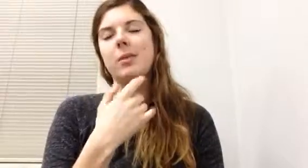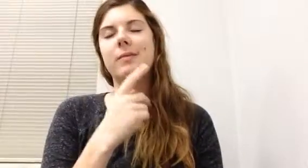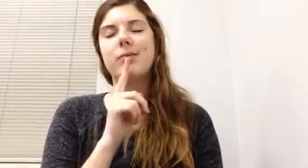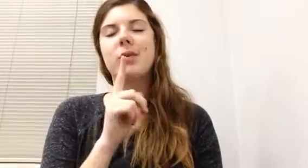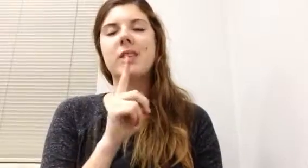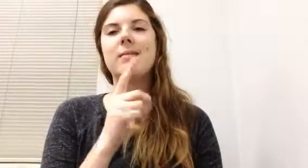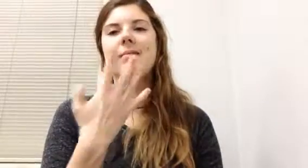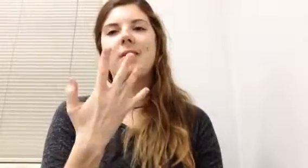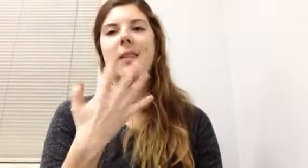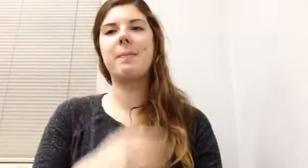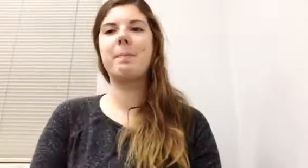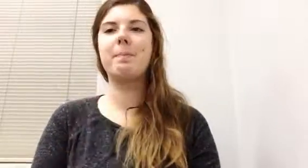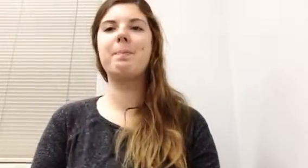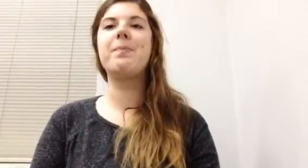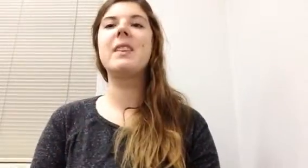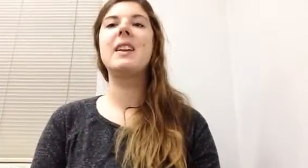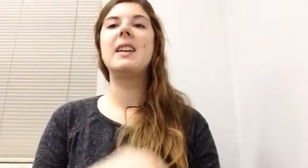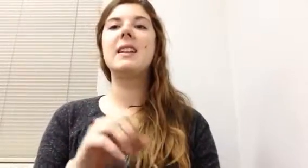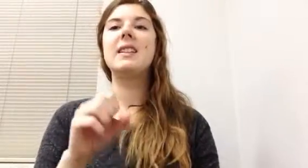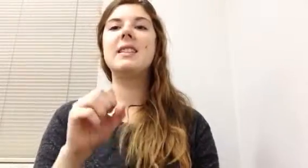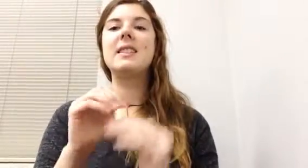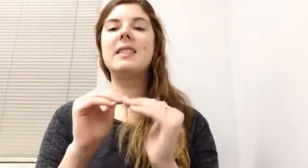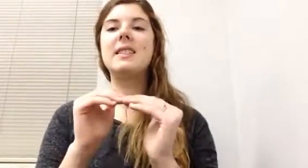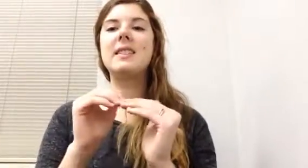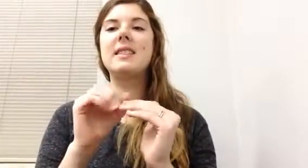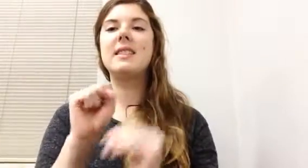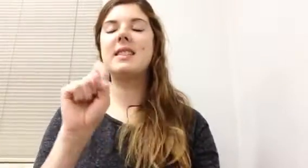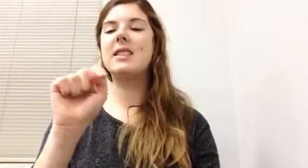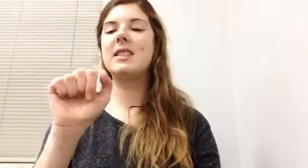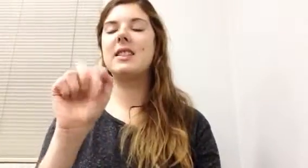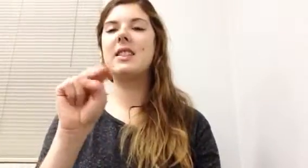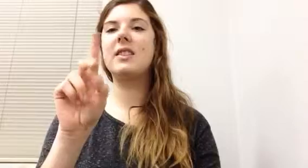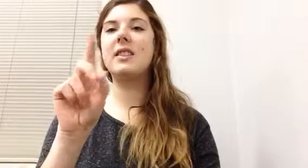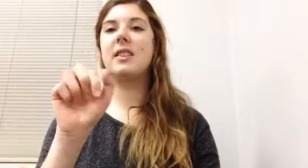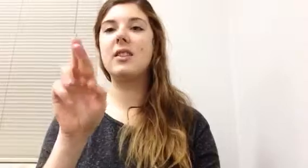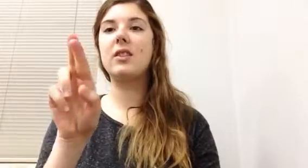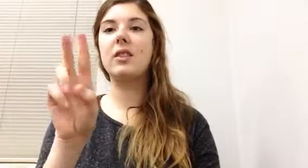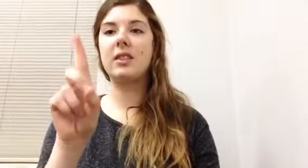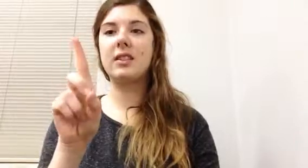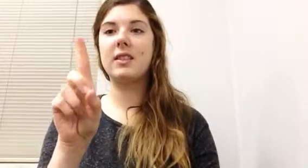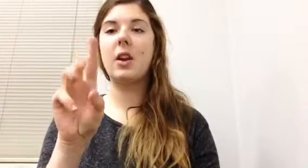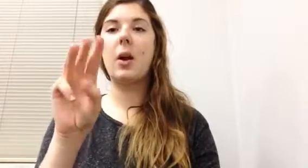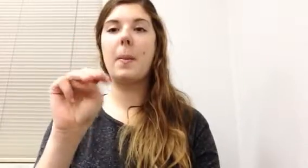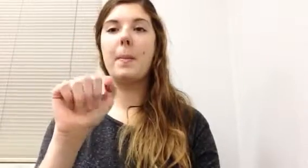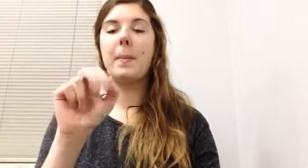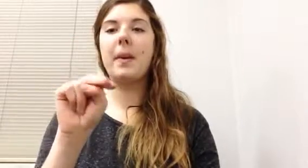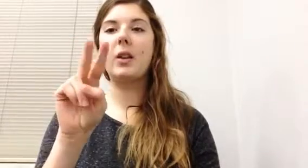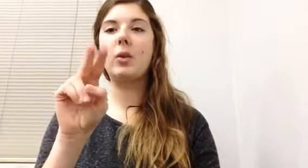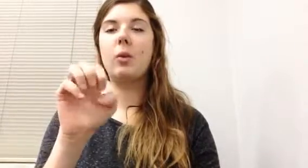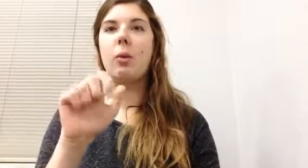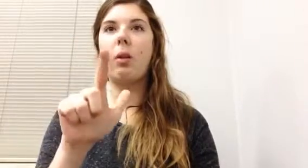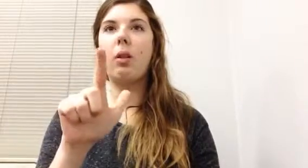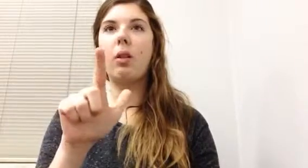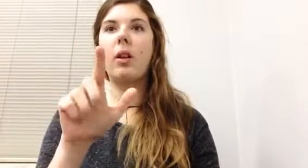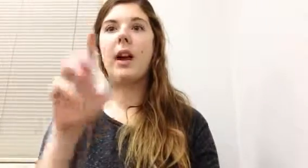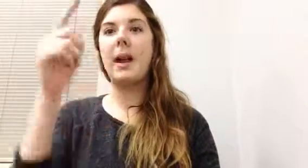Standard Manual of Mental Disorders. That's what DSM is. Actually, it stands for Diagnostic and Statistical Manual of the